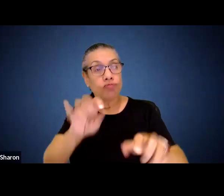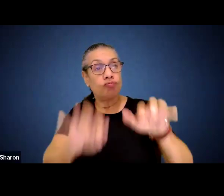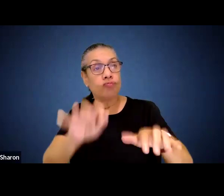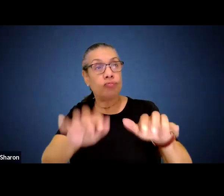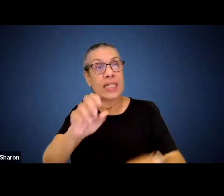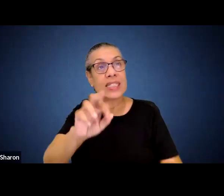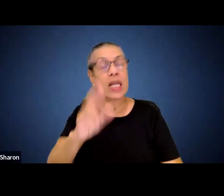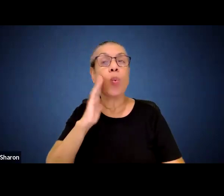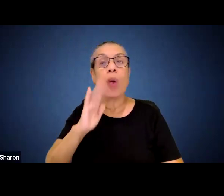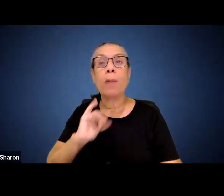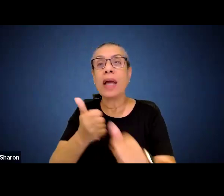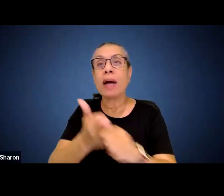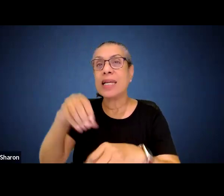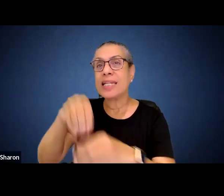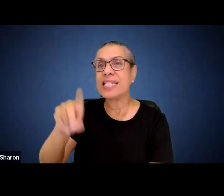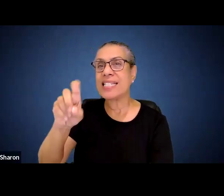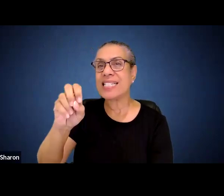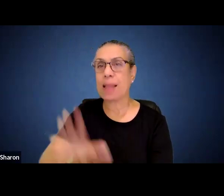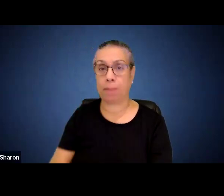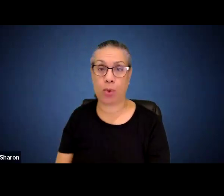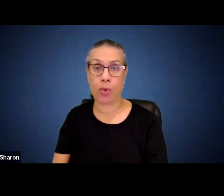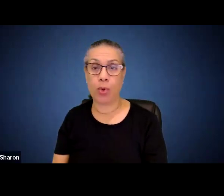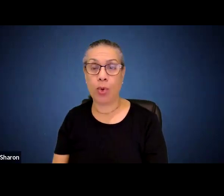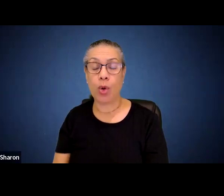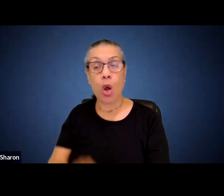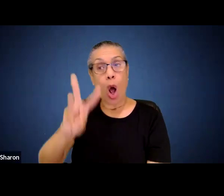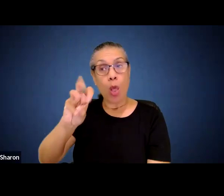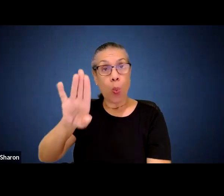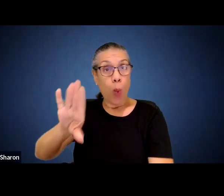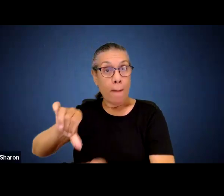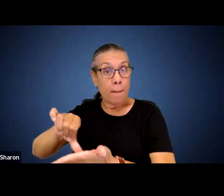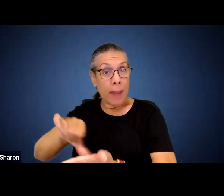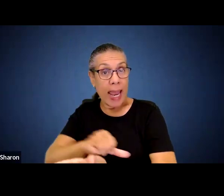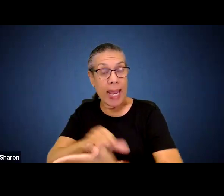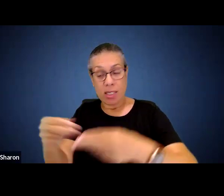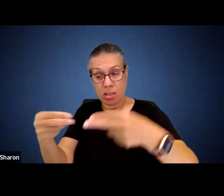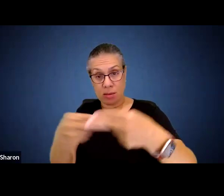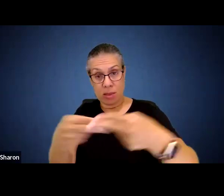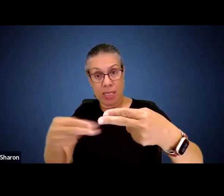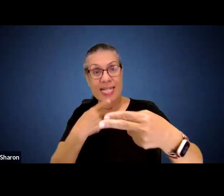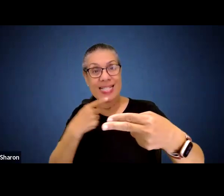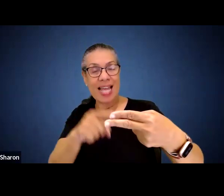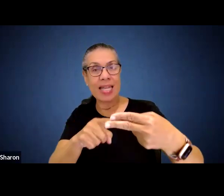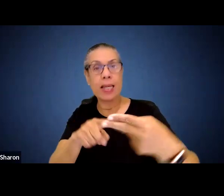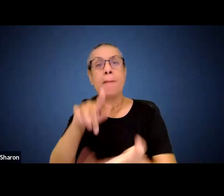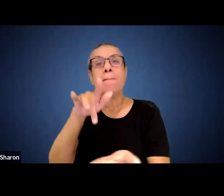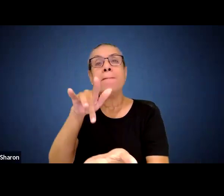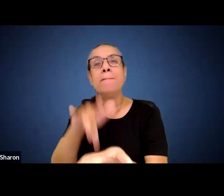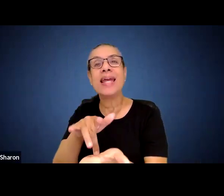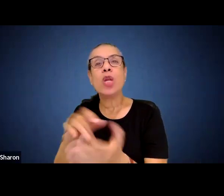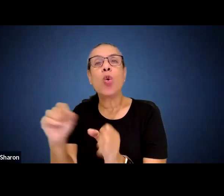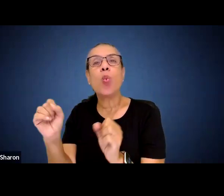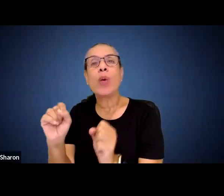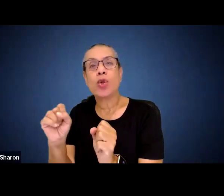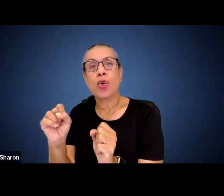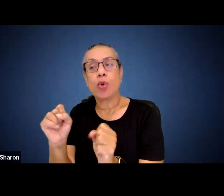be updated in December. On the website, on the webpage, on the slide deck, it said midwinter. Last